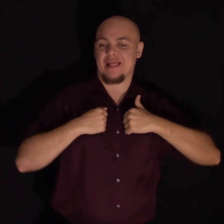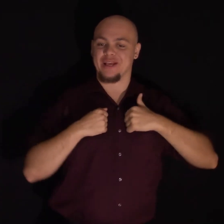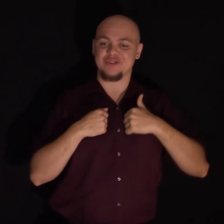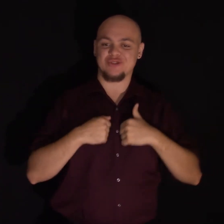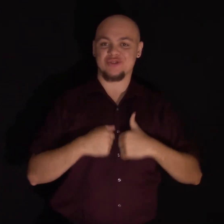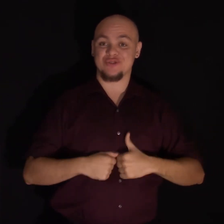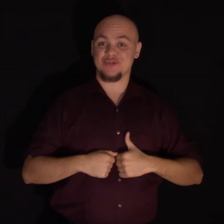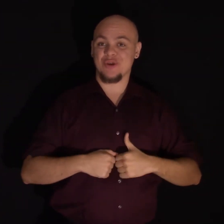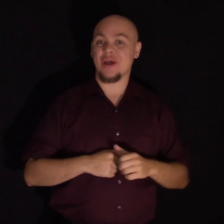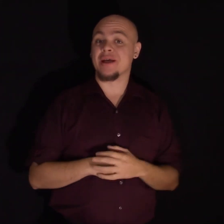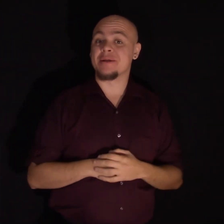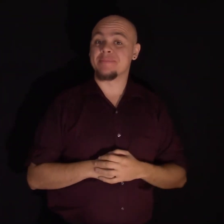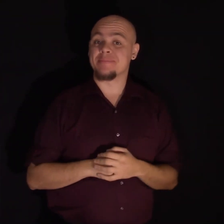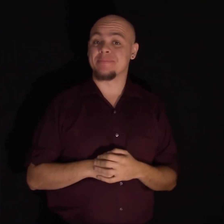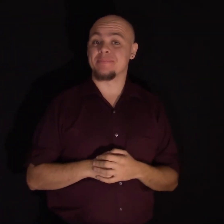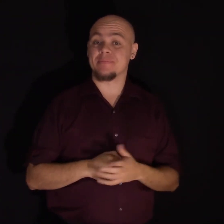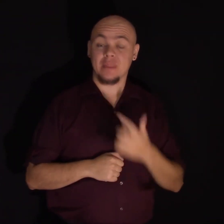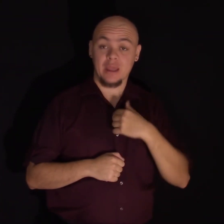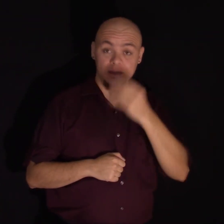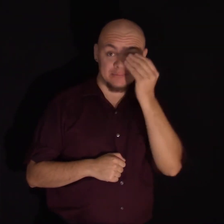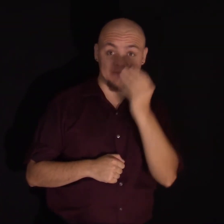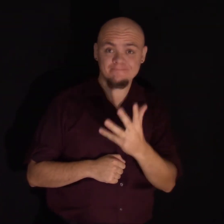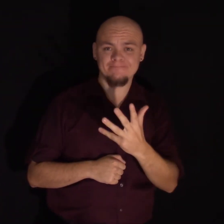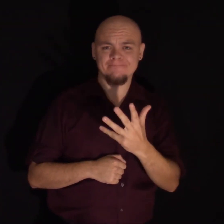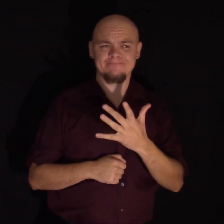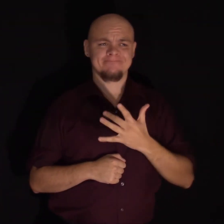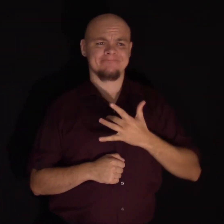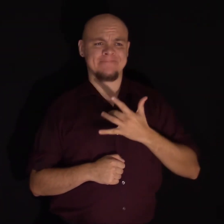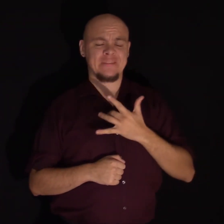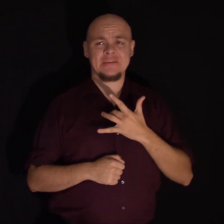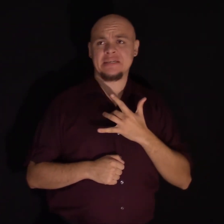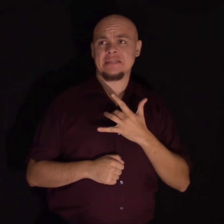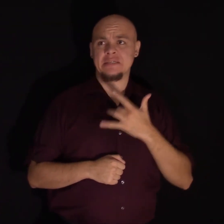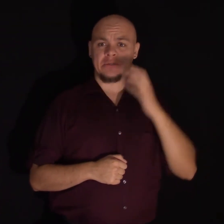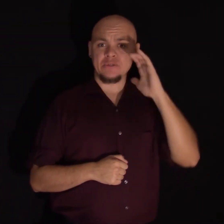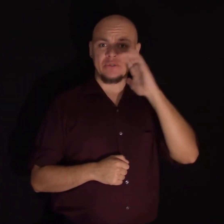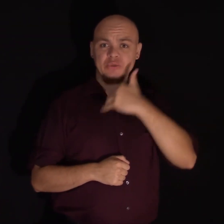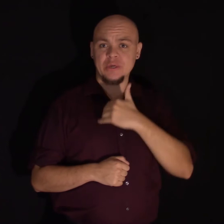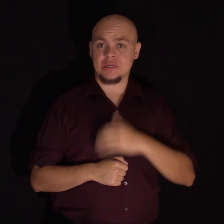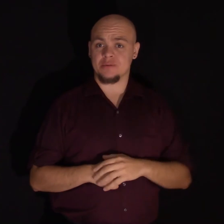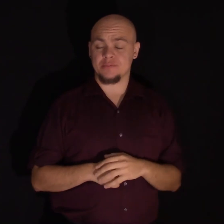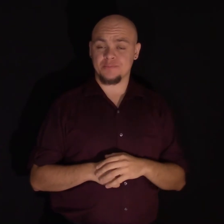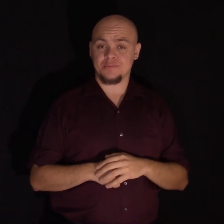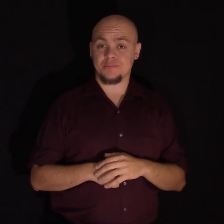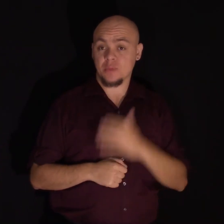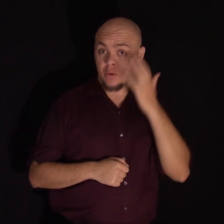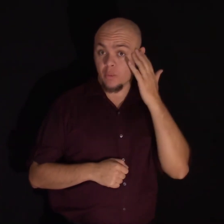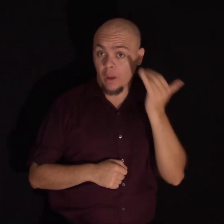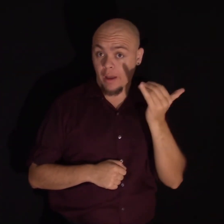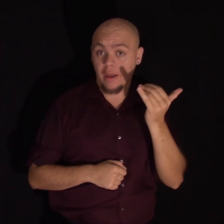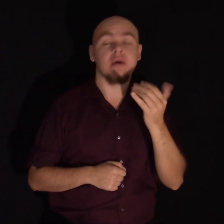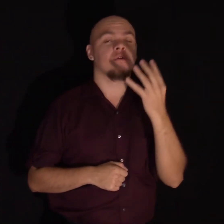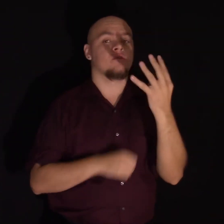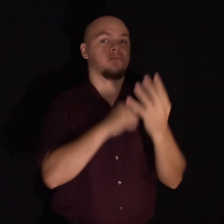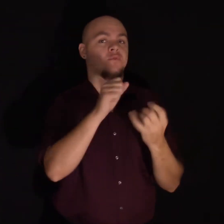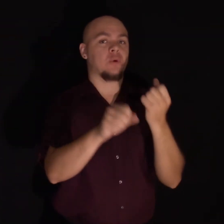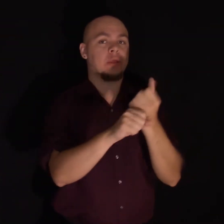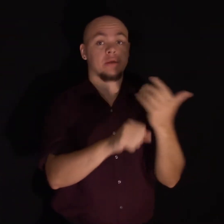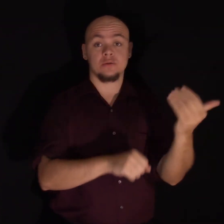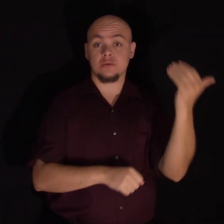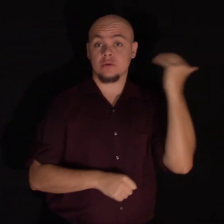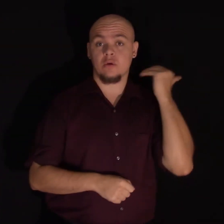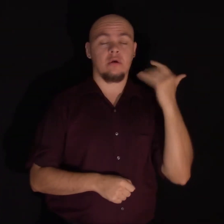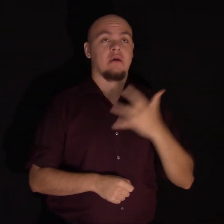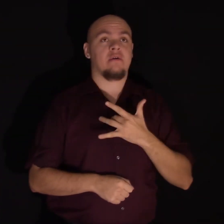And even as I say it to you, it feels strange because it wasn't so long ago, 4 years now, that I felt